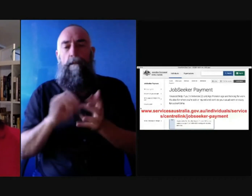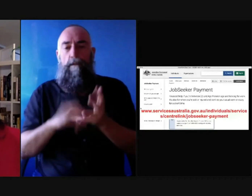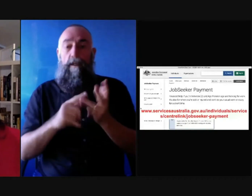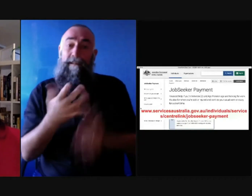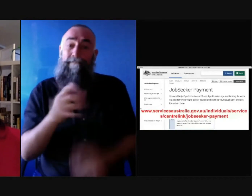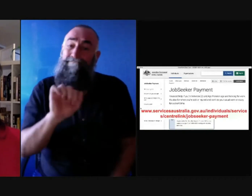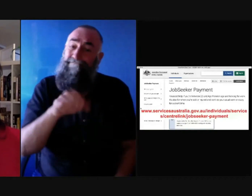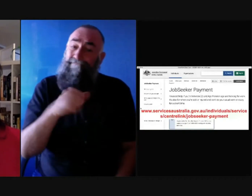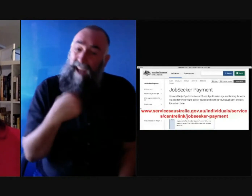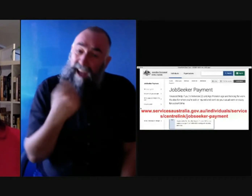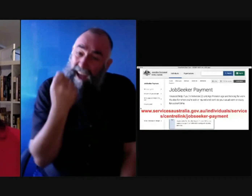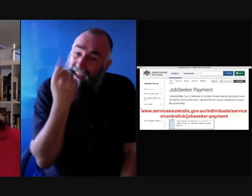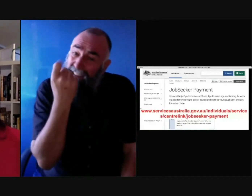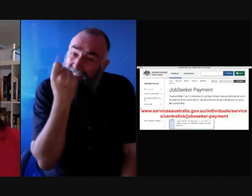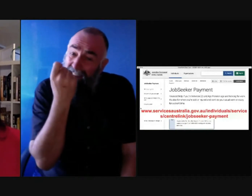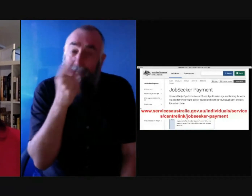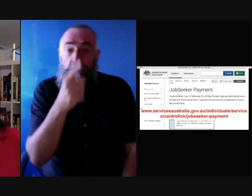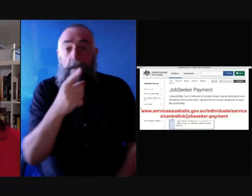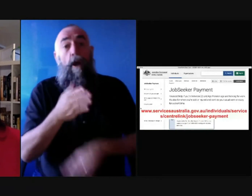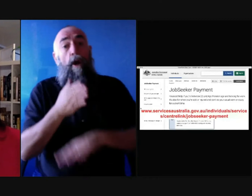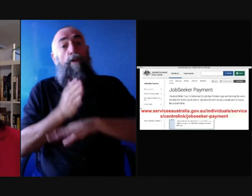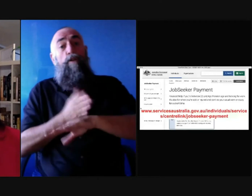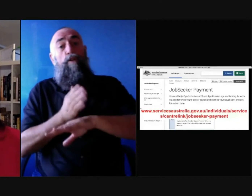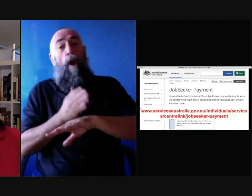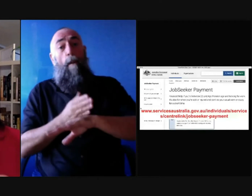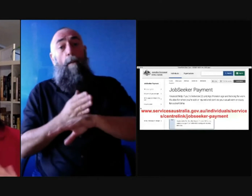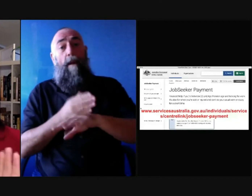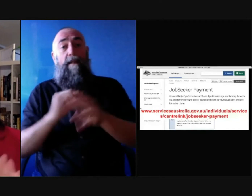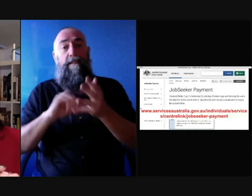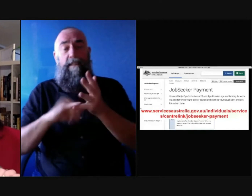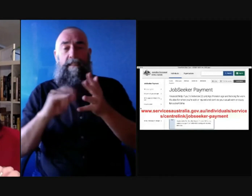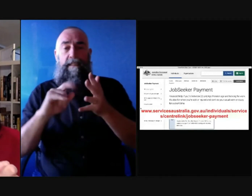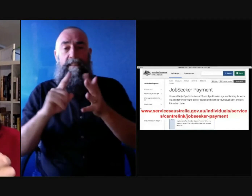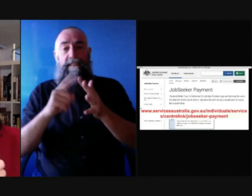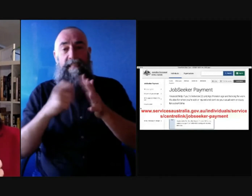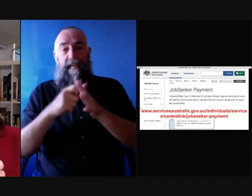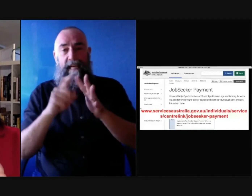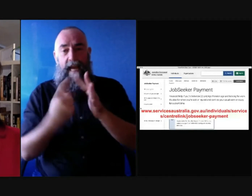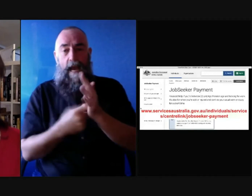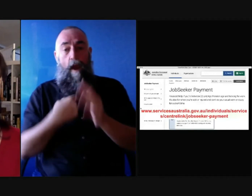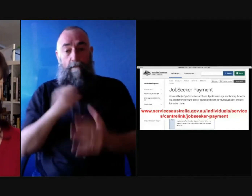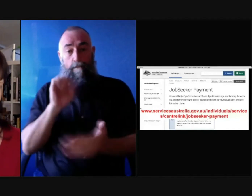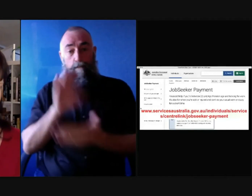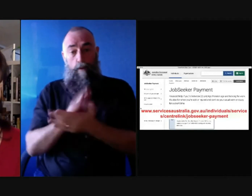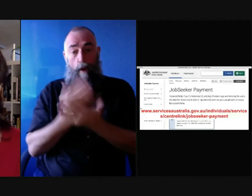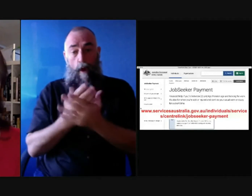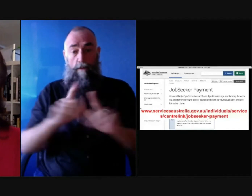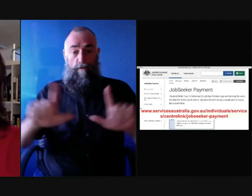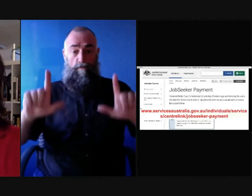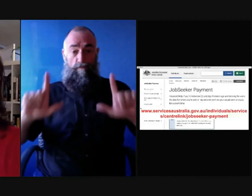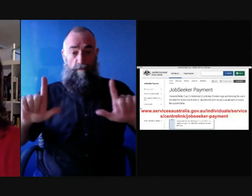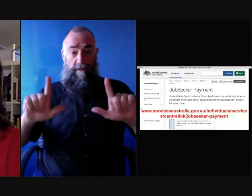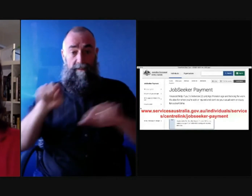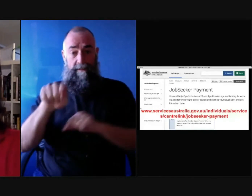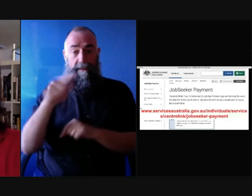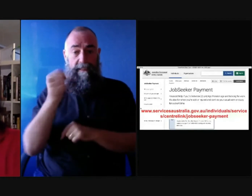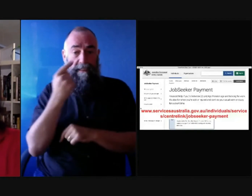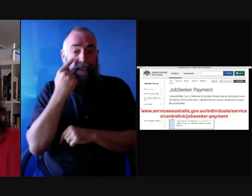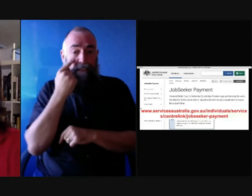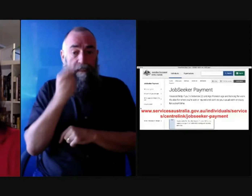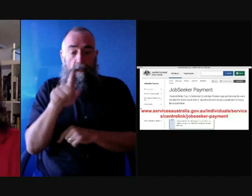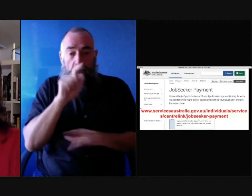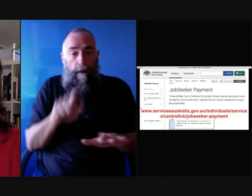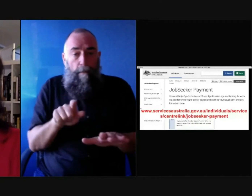So Job Seeker payment link is there on the screen, and we will also be popping